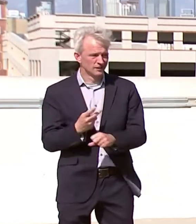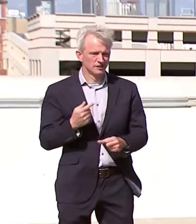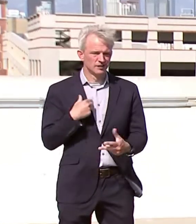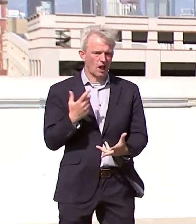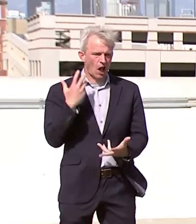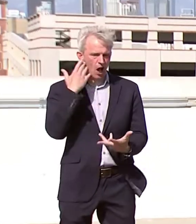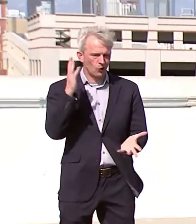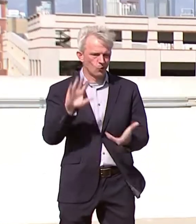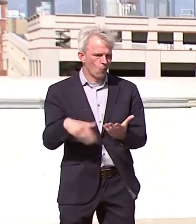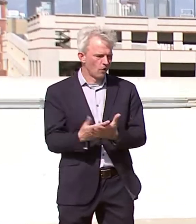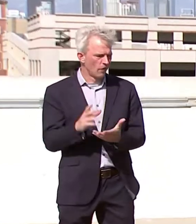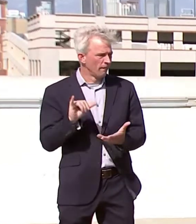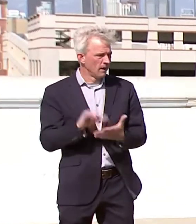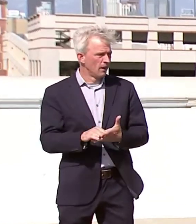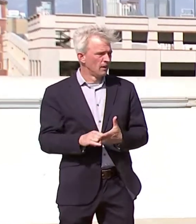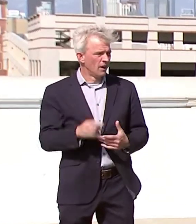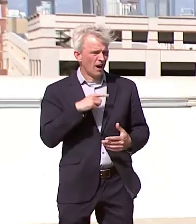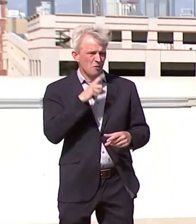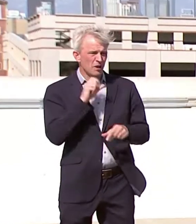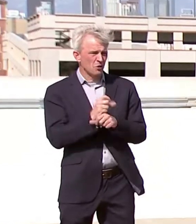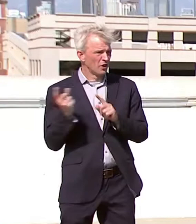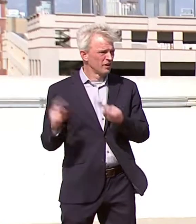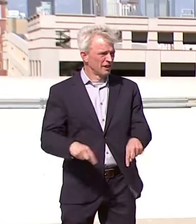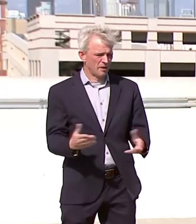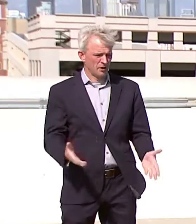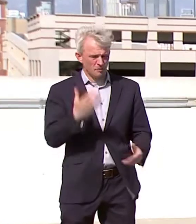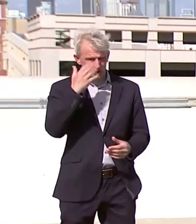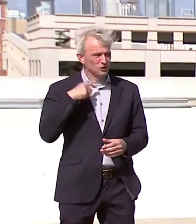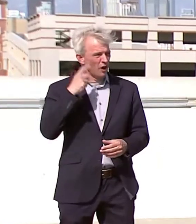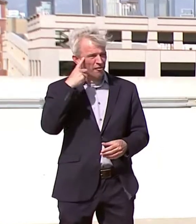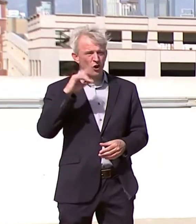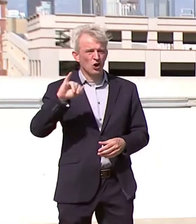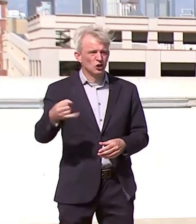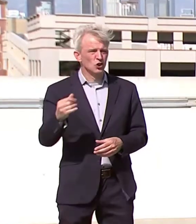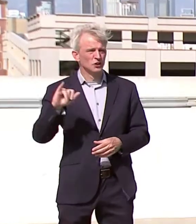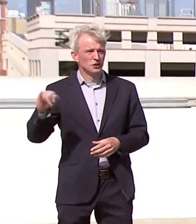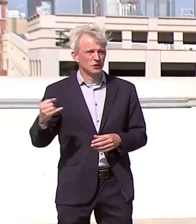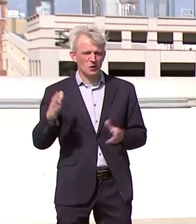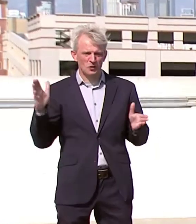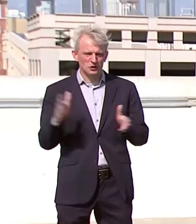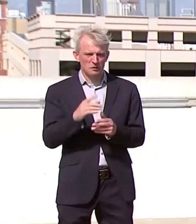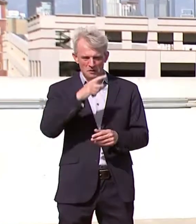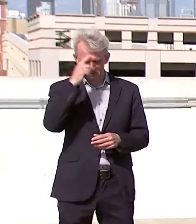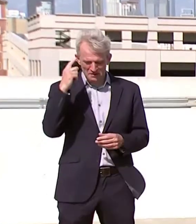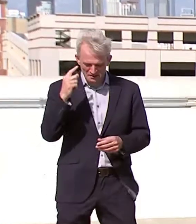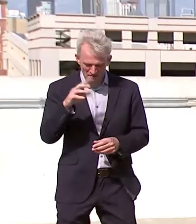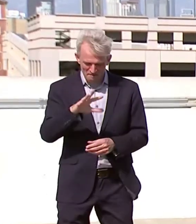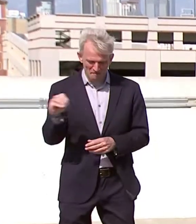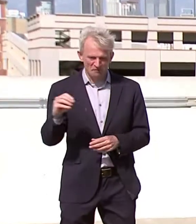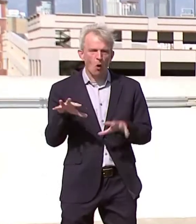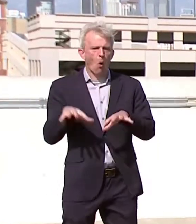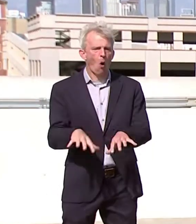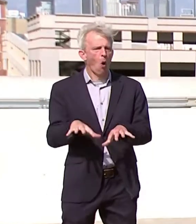all that. I actually came here because I thought Johnson & Johnson was a small black company owned by two brothers.